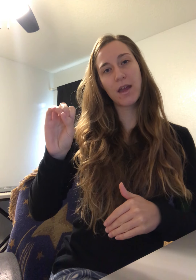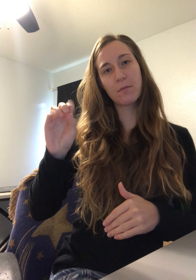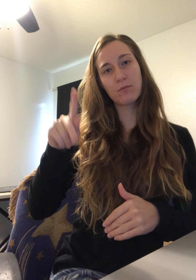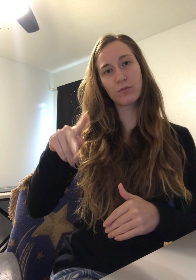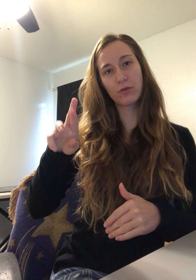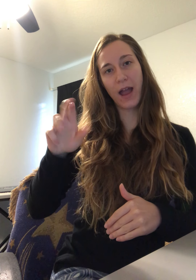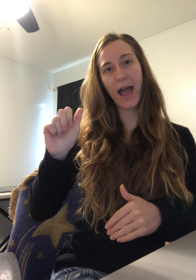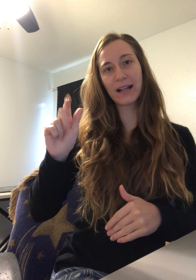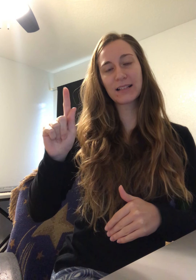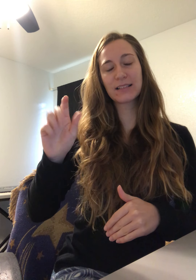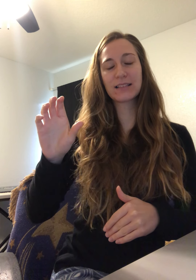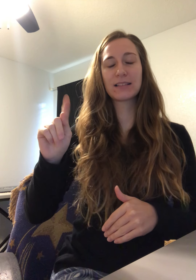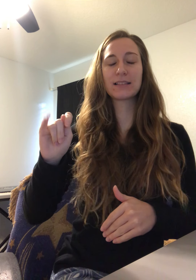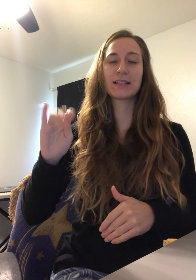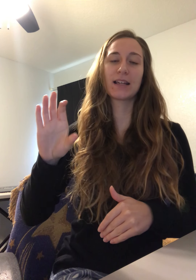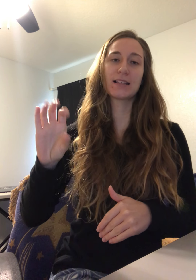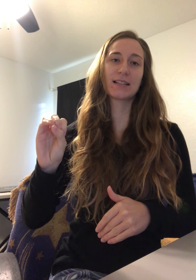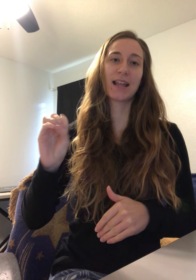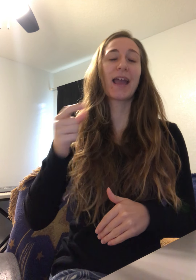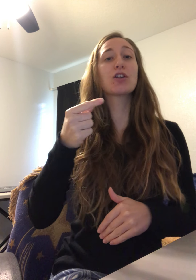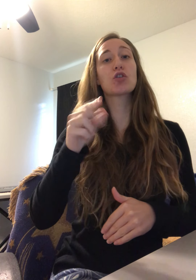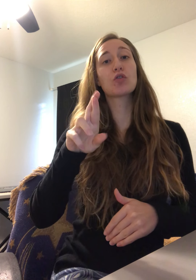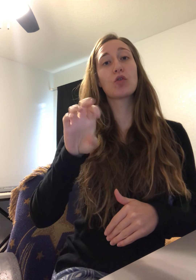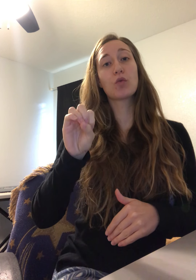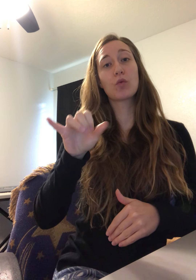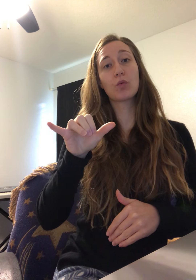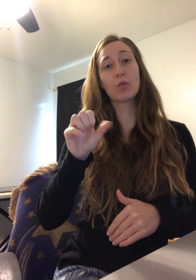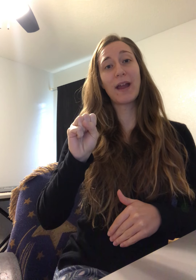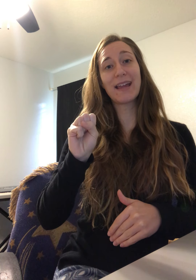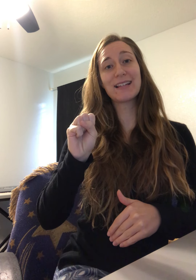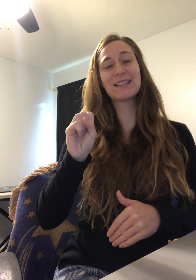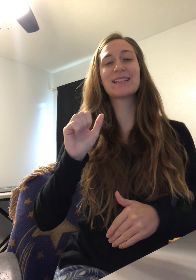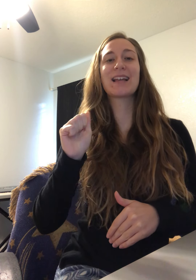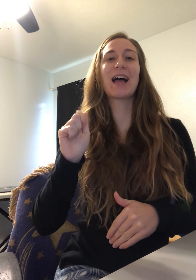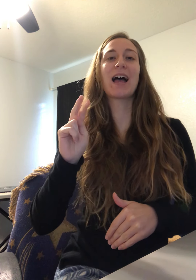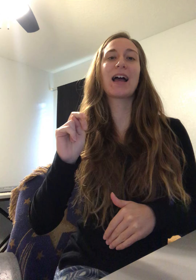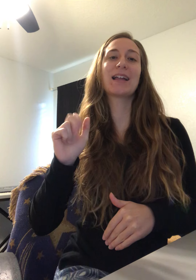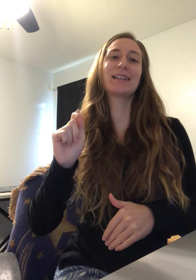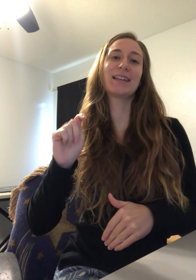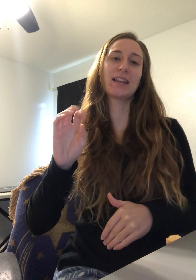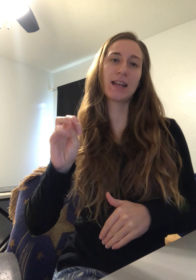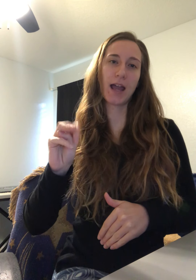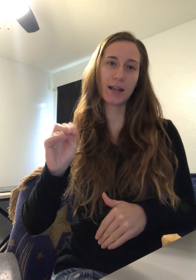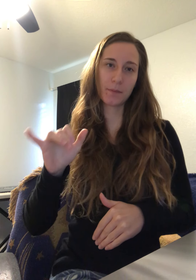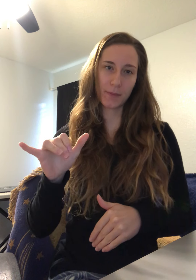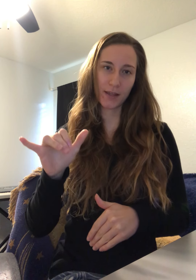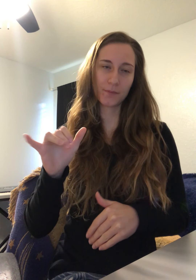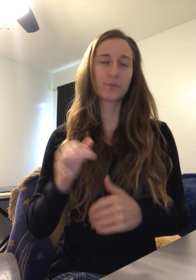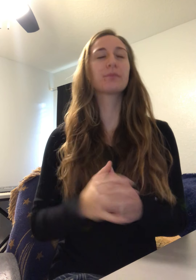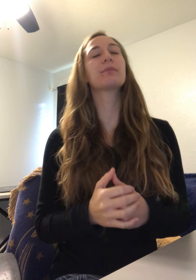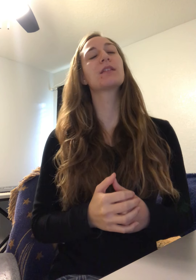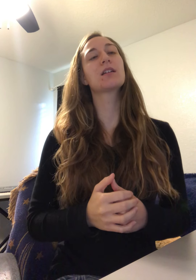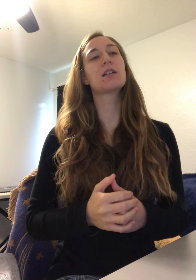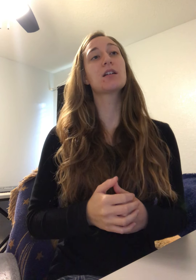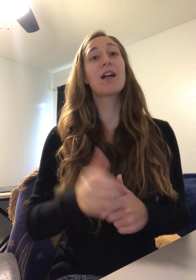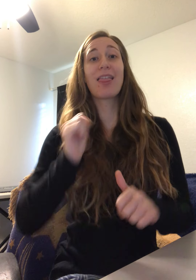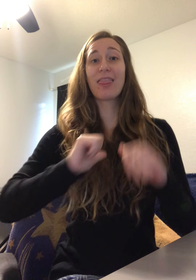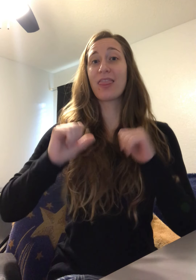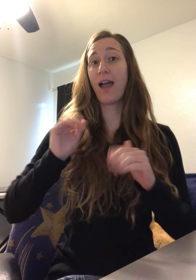now. And you should be chasing that high for the rest of your life. You defeated death. But the actress and mother of 3 has also